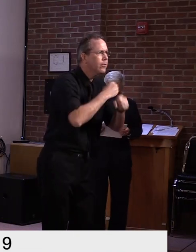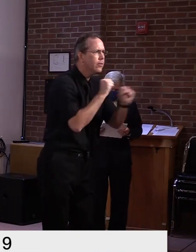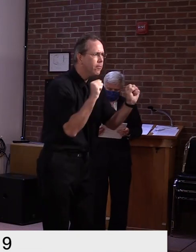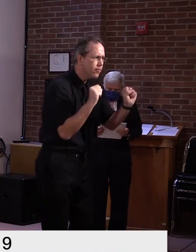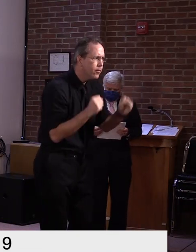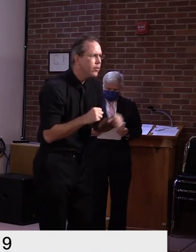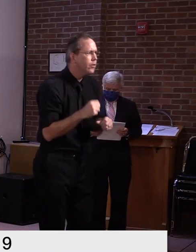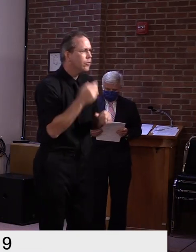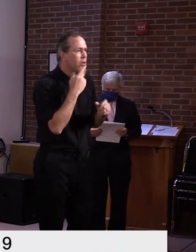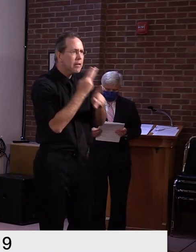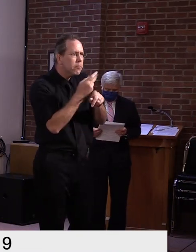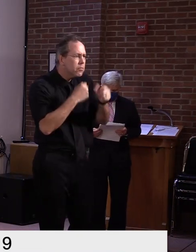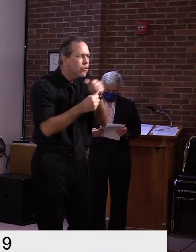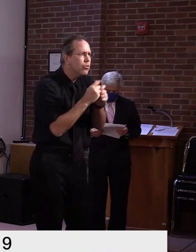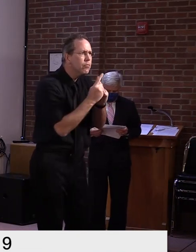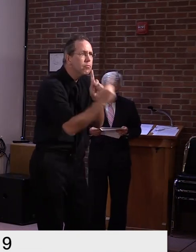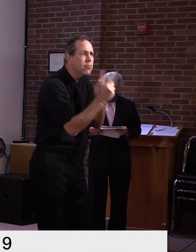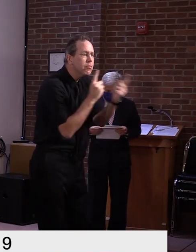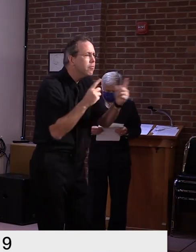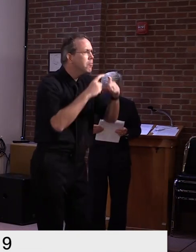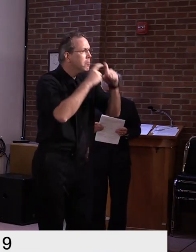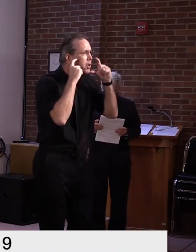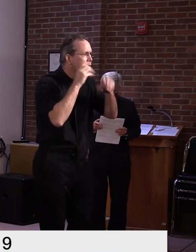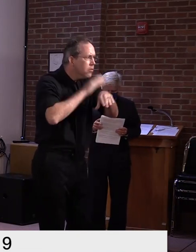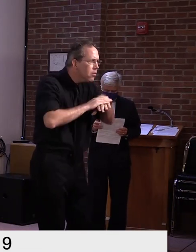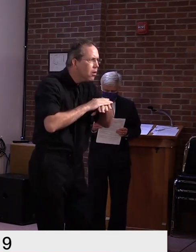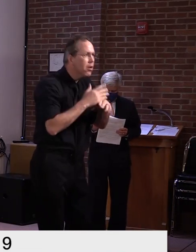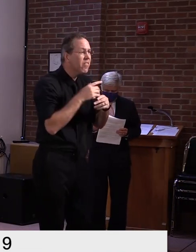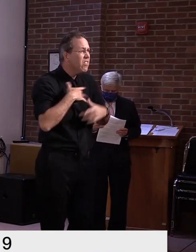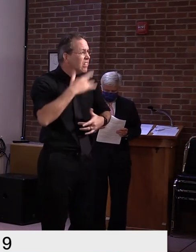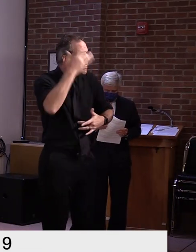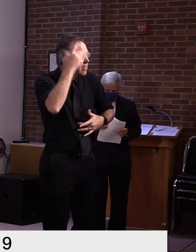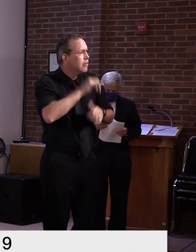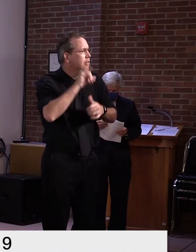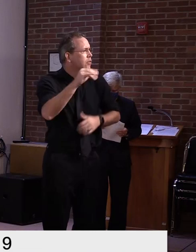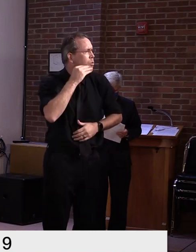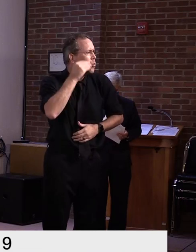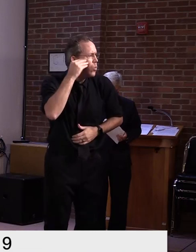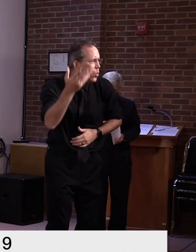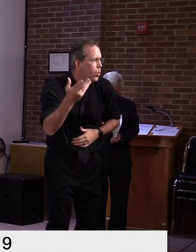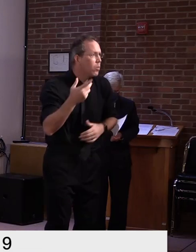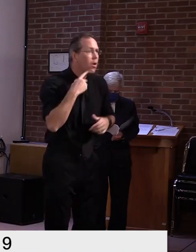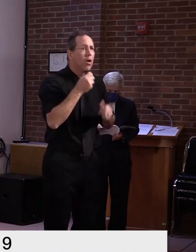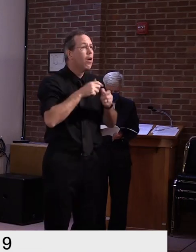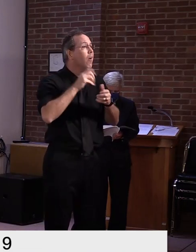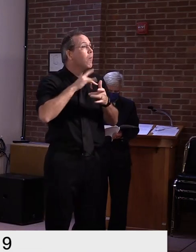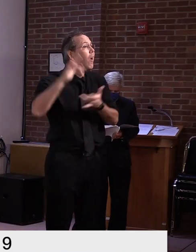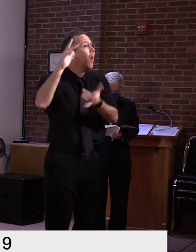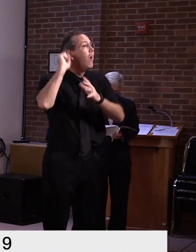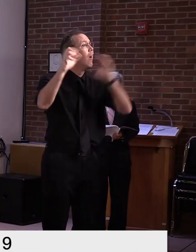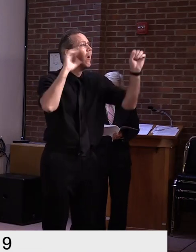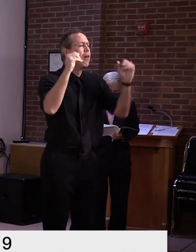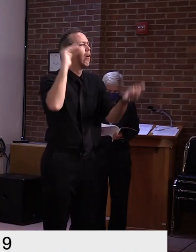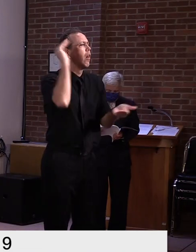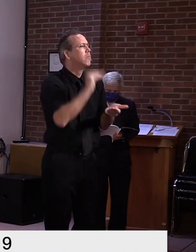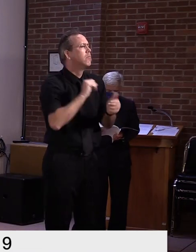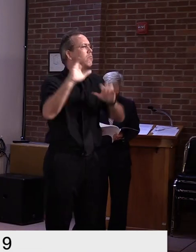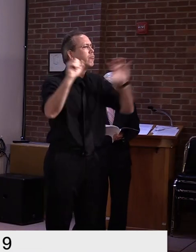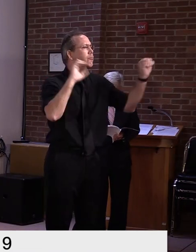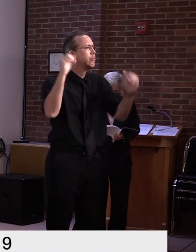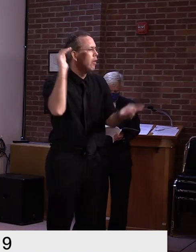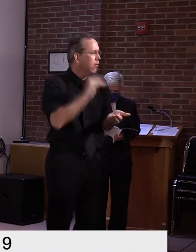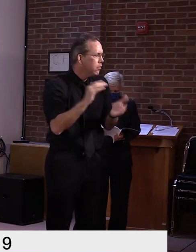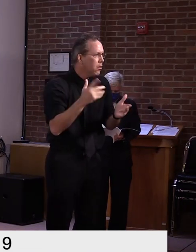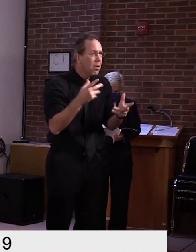mask, staying home when sick, limiting your travel, or changing the way you do business to help your workers who can